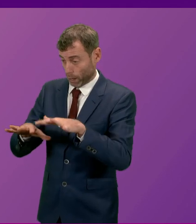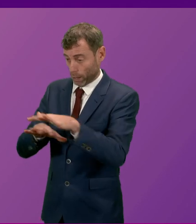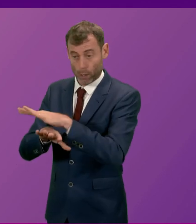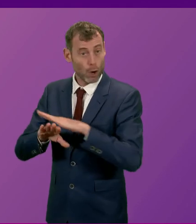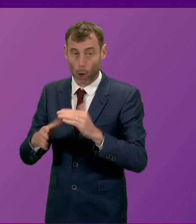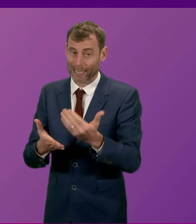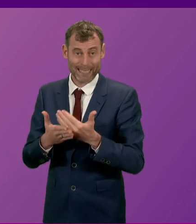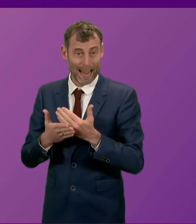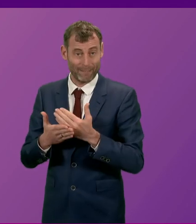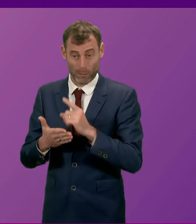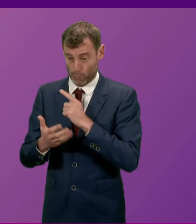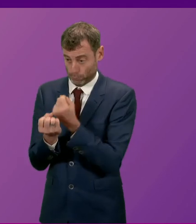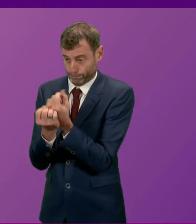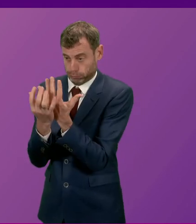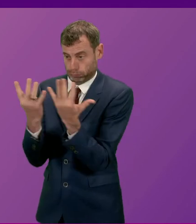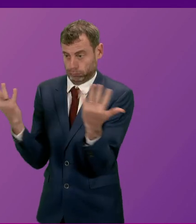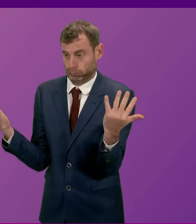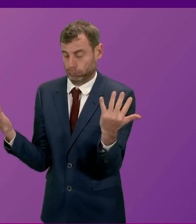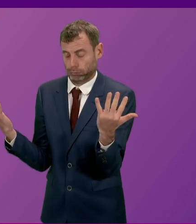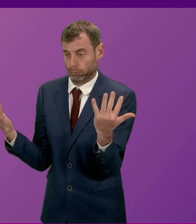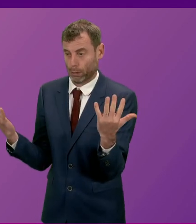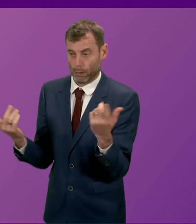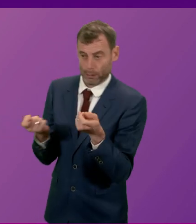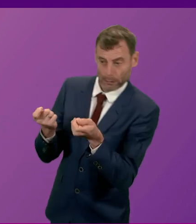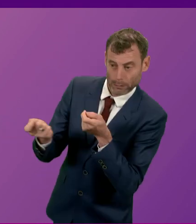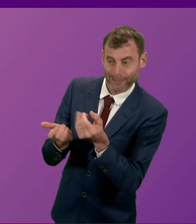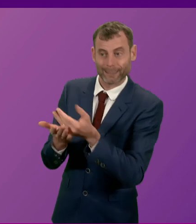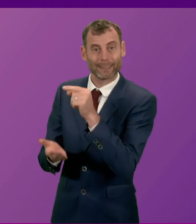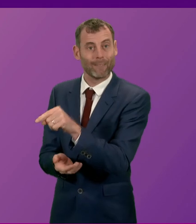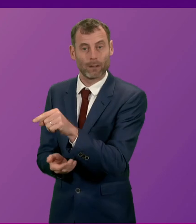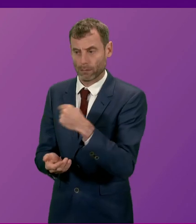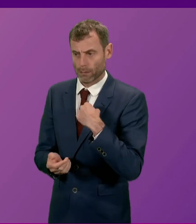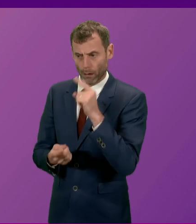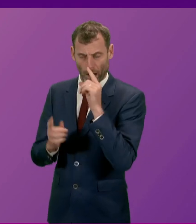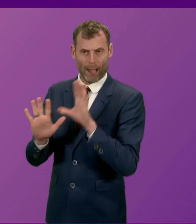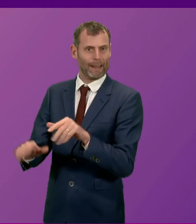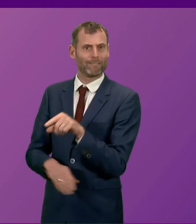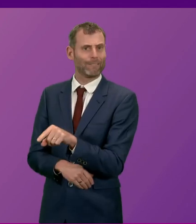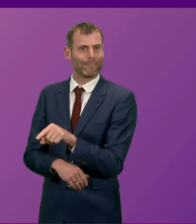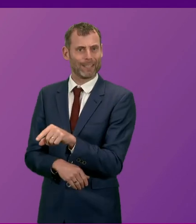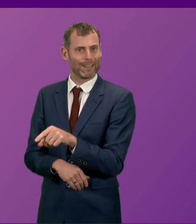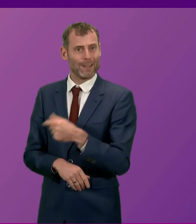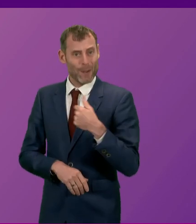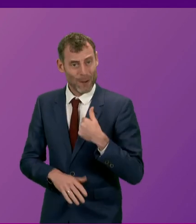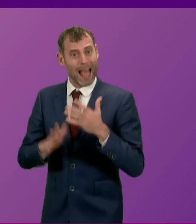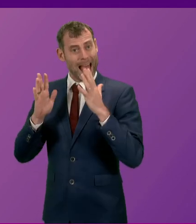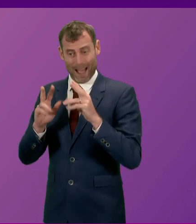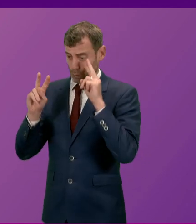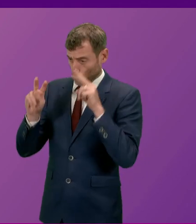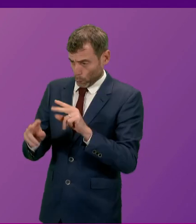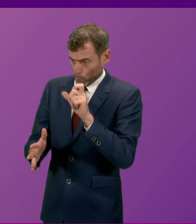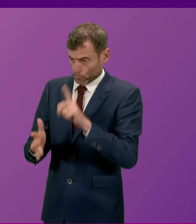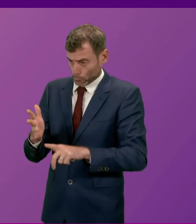prison estate if that was to be the case. Now, what we've got to do is we've got to take the appropriate measures to ensure